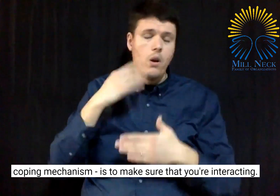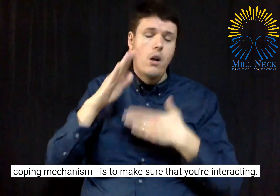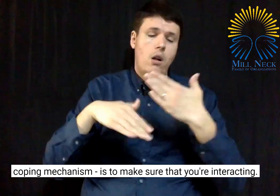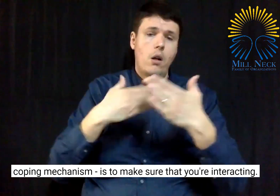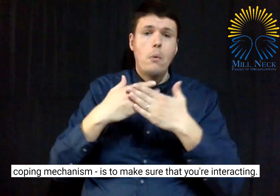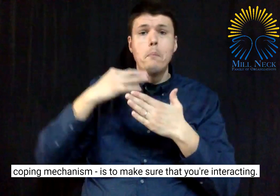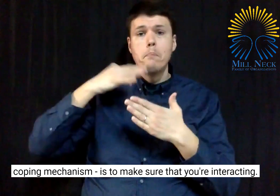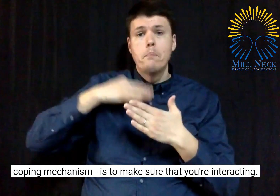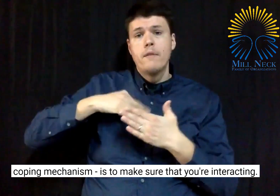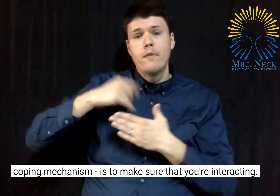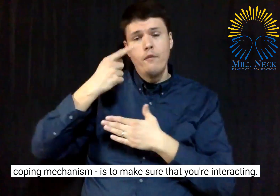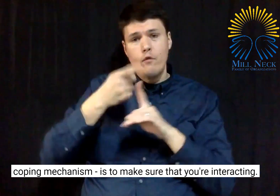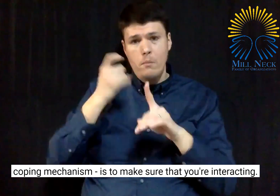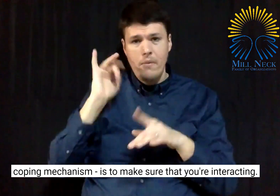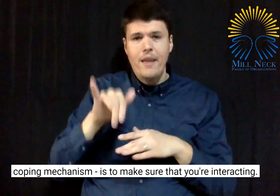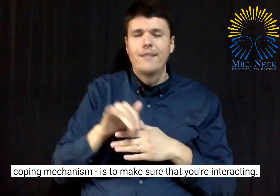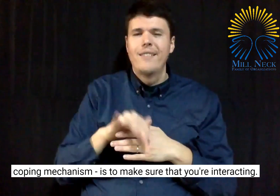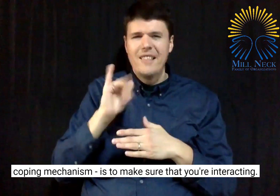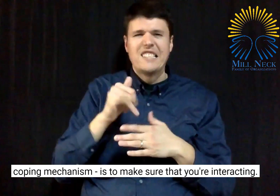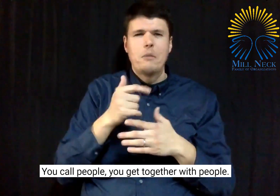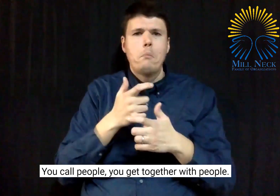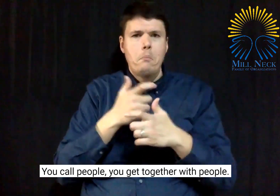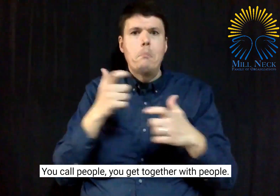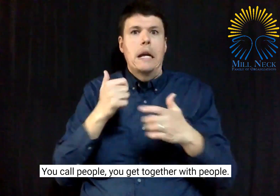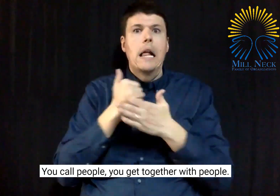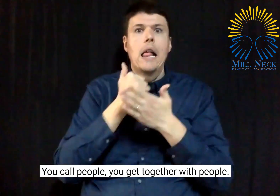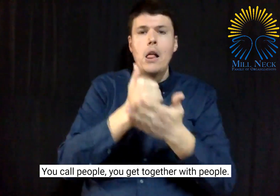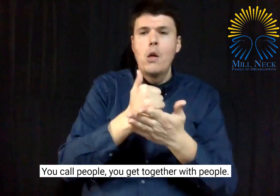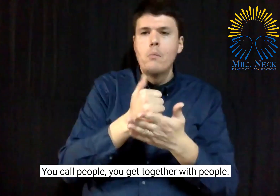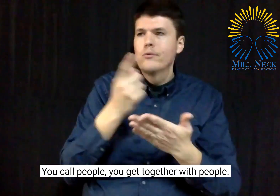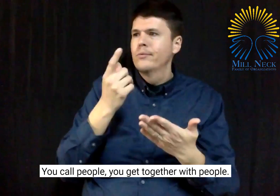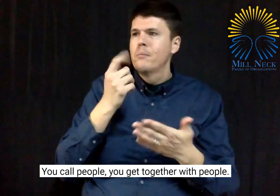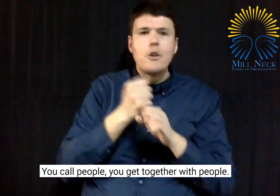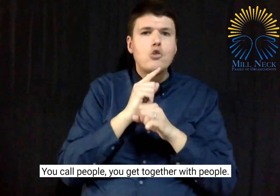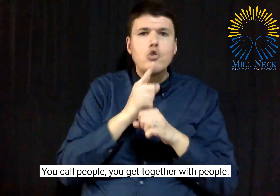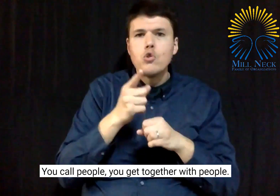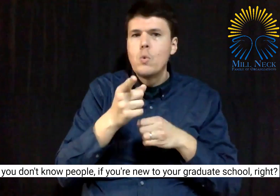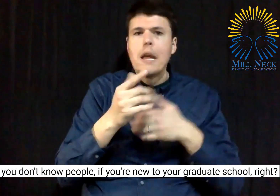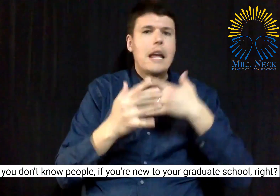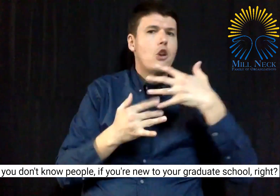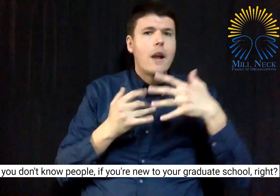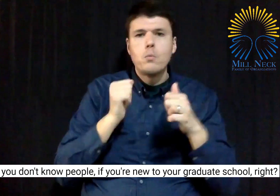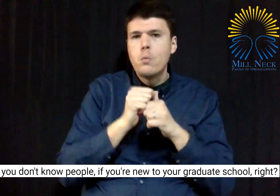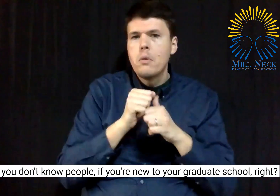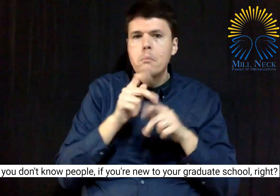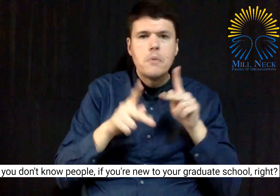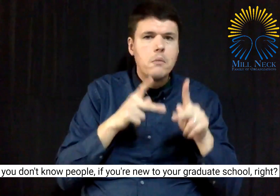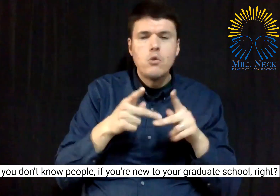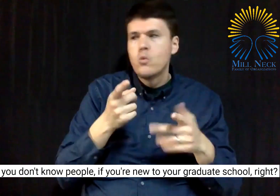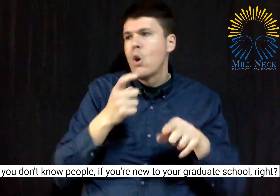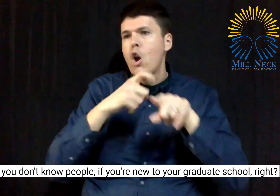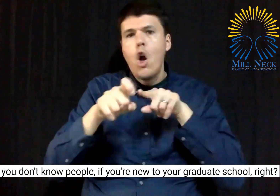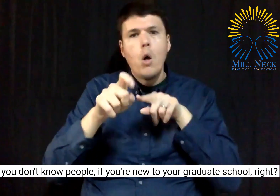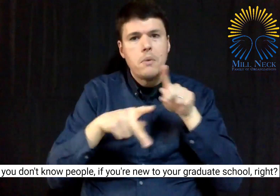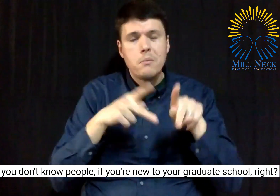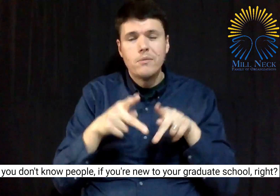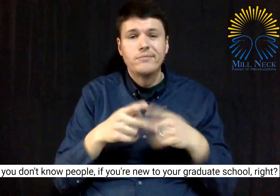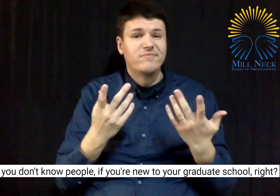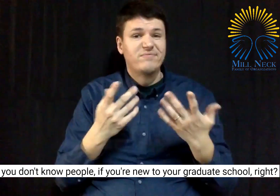coping mechanism, is to make sure that you're interacting, you call people, you get together with people. If you don't know people, if you're new to your graduate school, right, go to